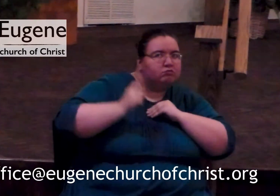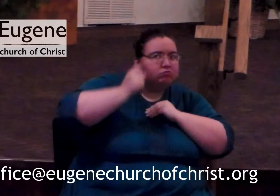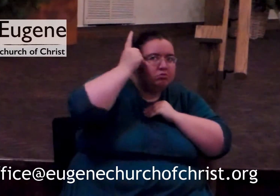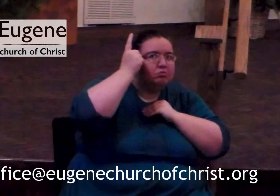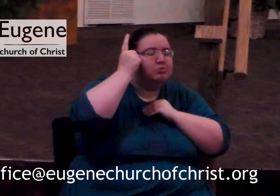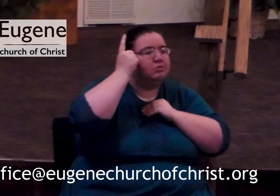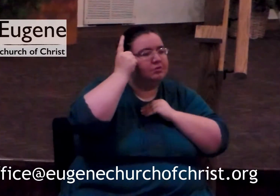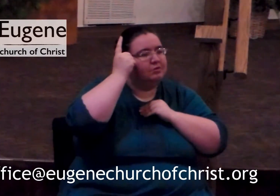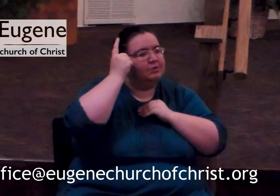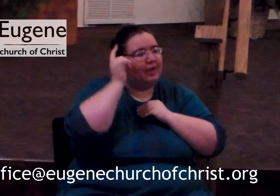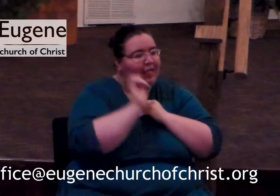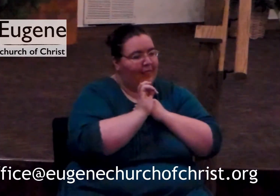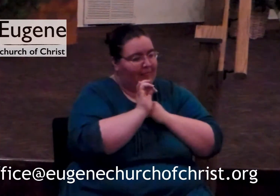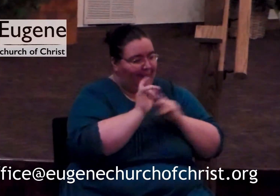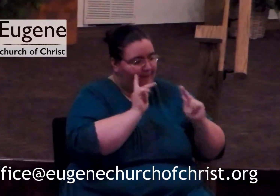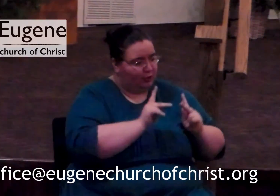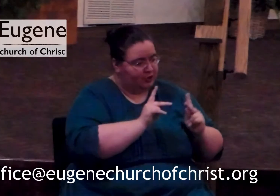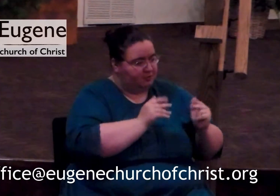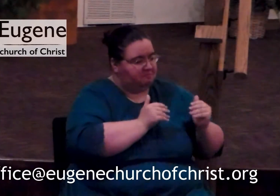sown. That is what we count on.